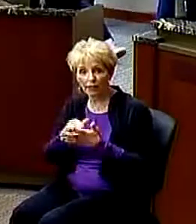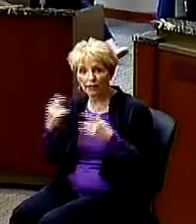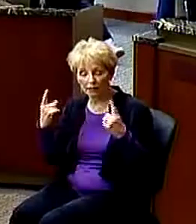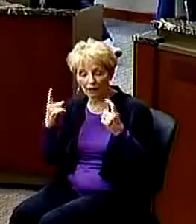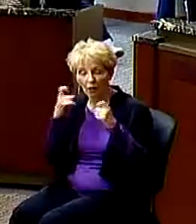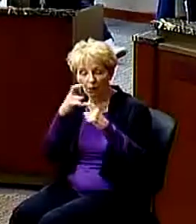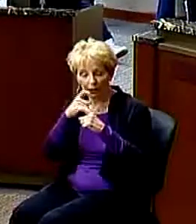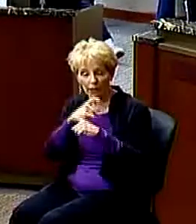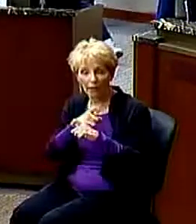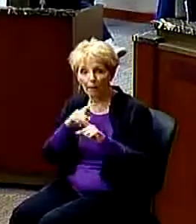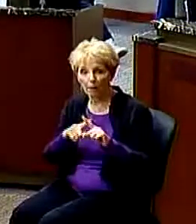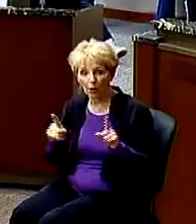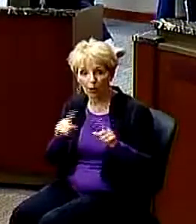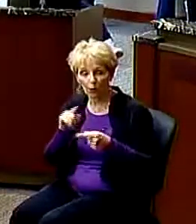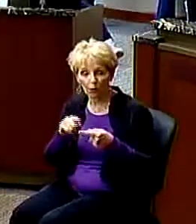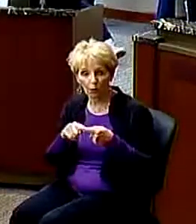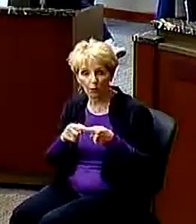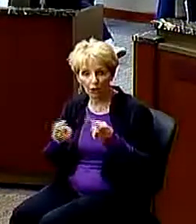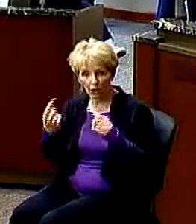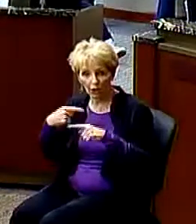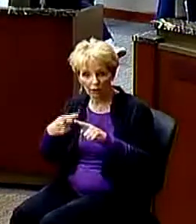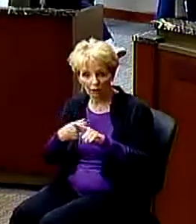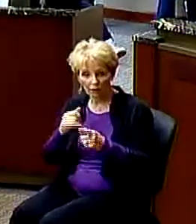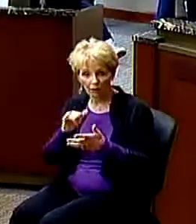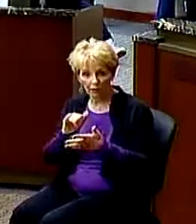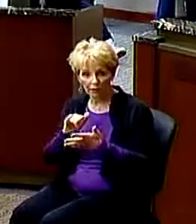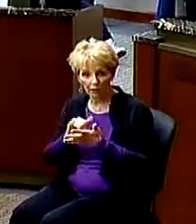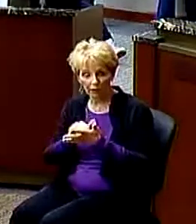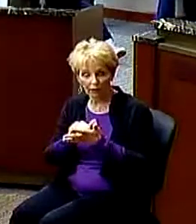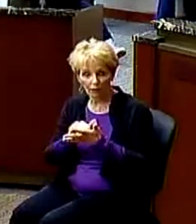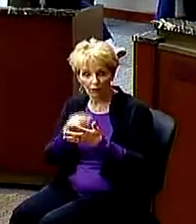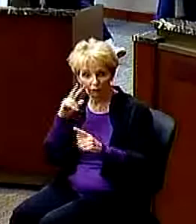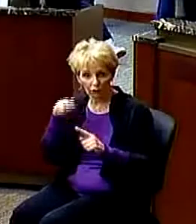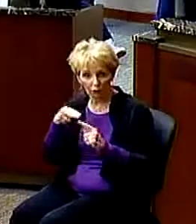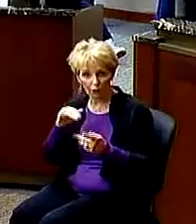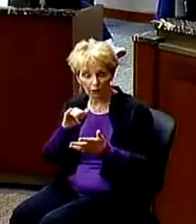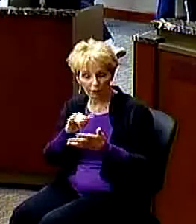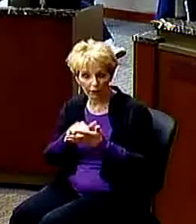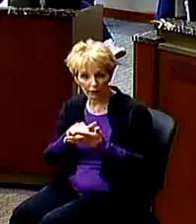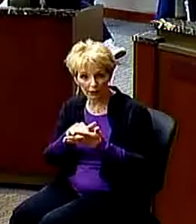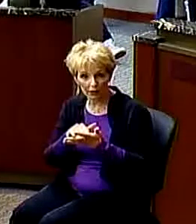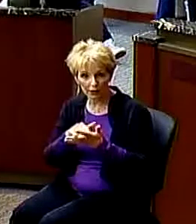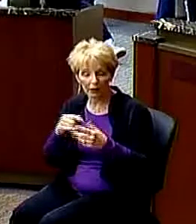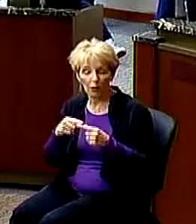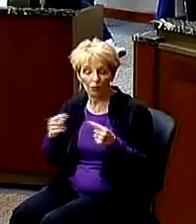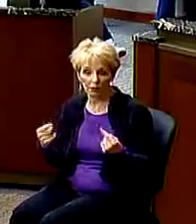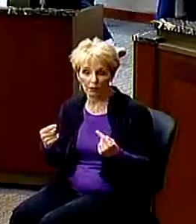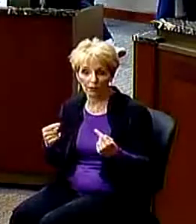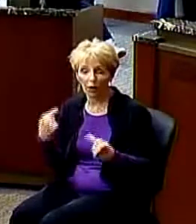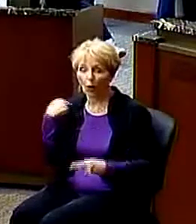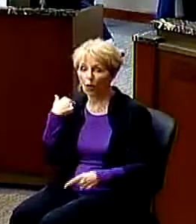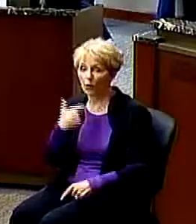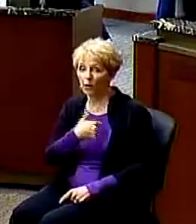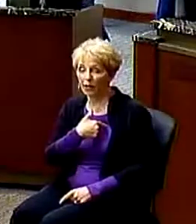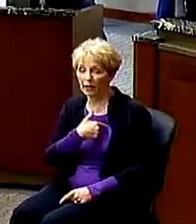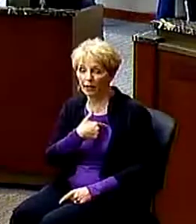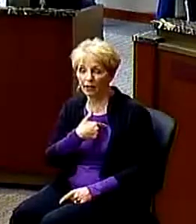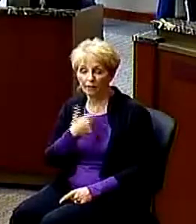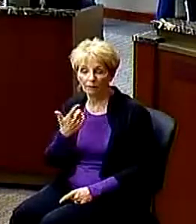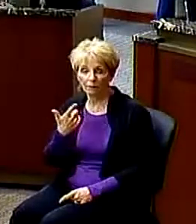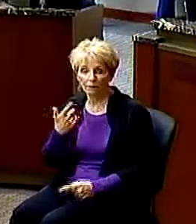complicated, but when you're coming from this worldview that is guilty until proven the opposite, we automatically